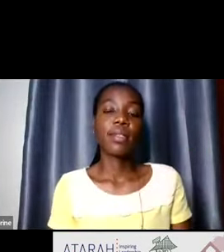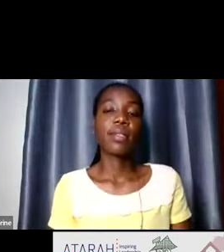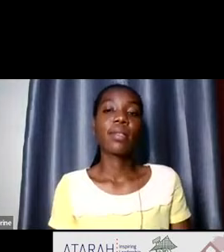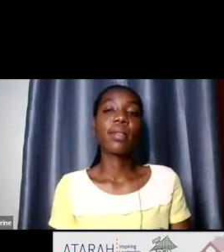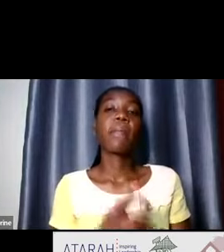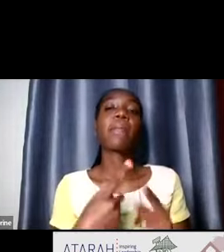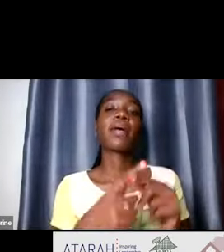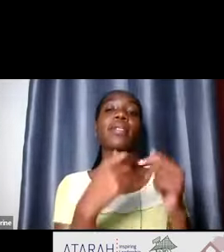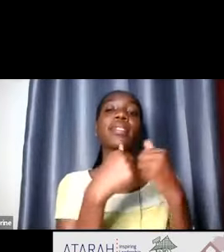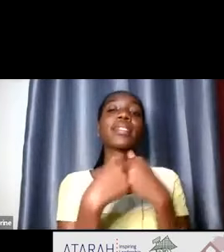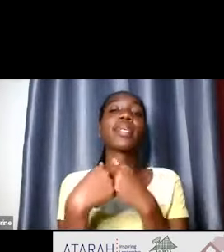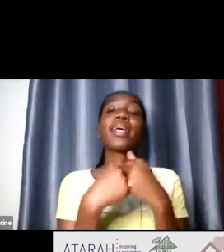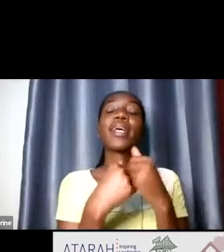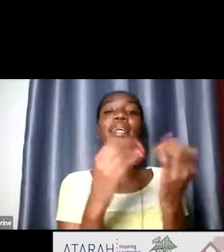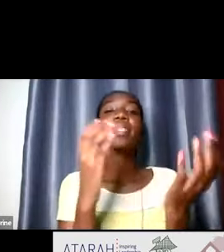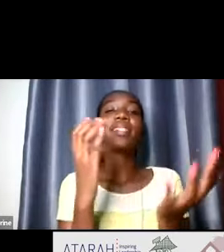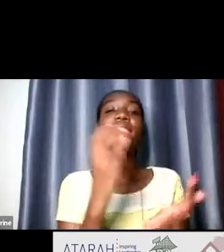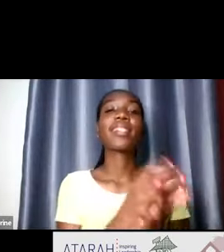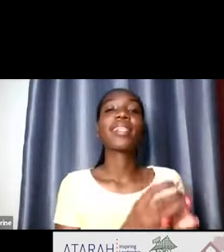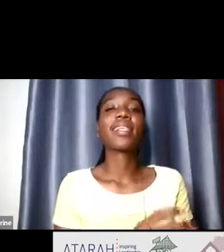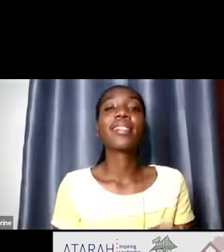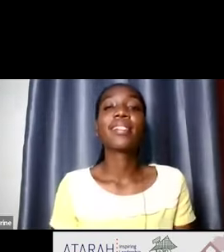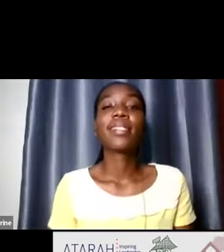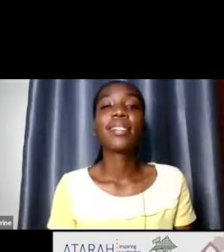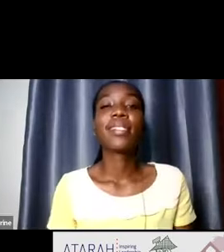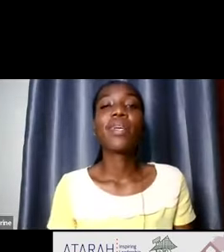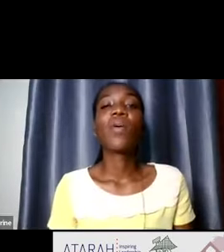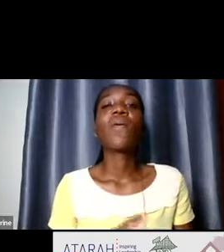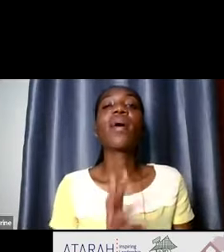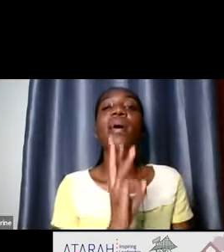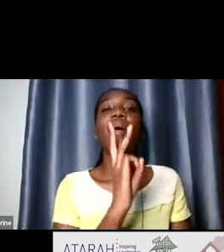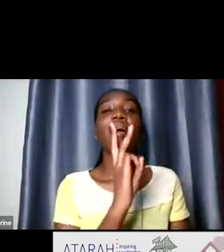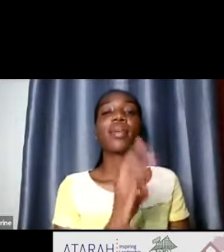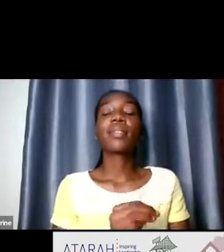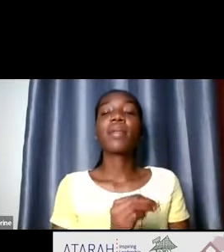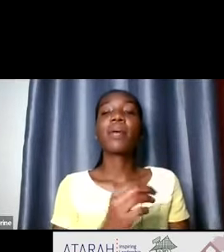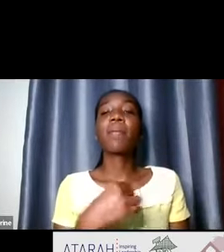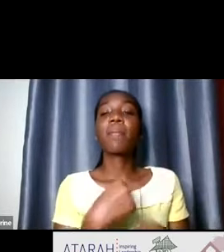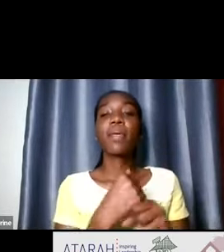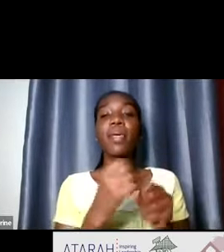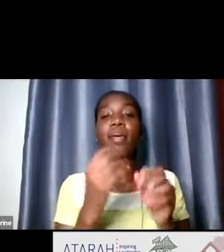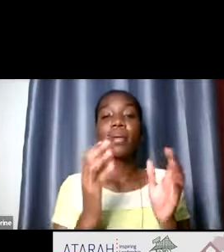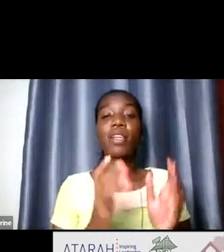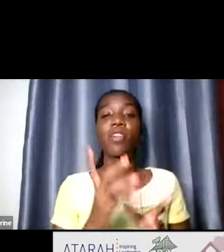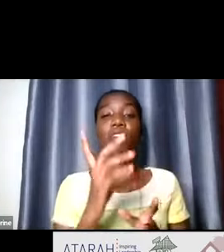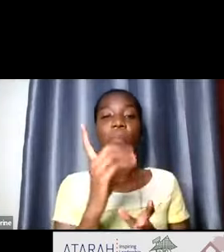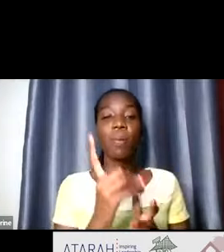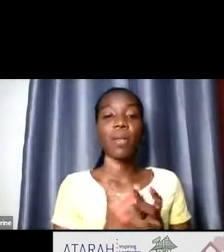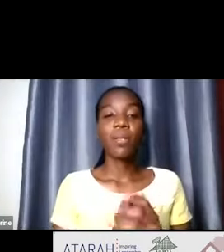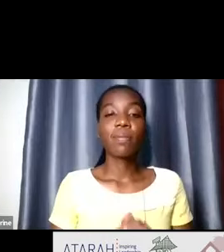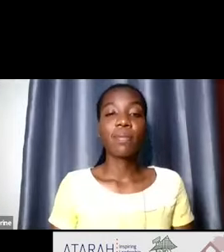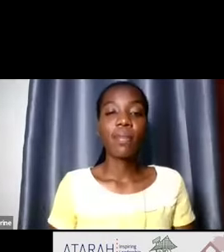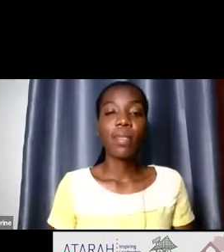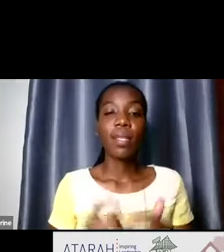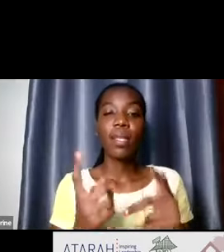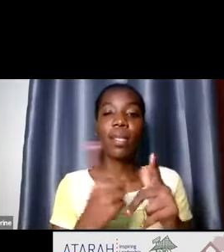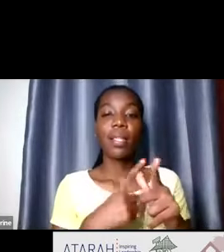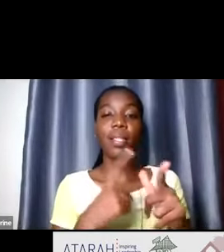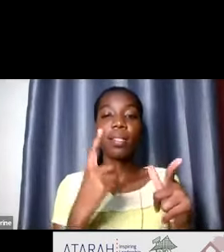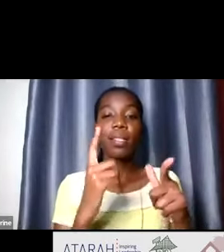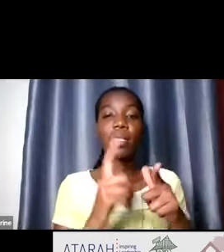the glass is this: wine triggers dopamine, so it gives you a